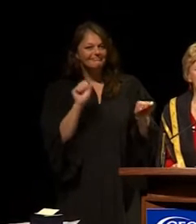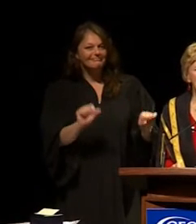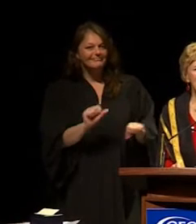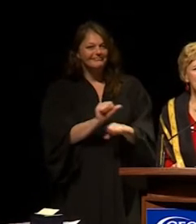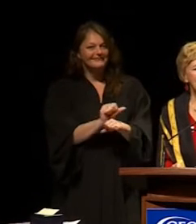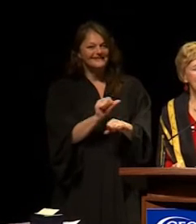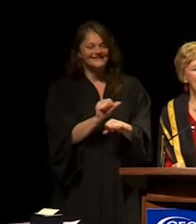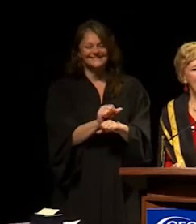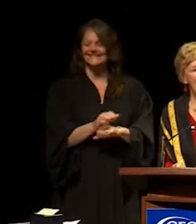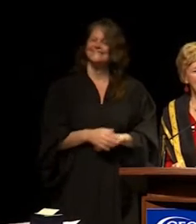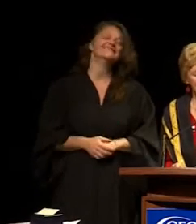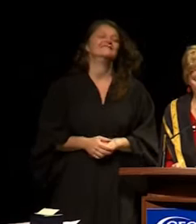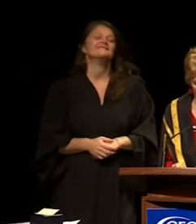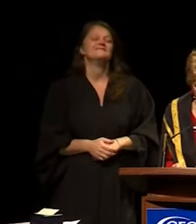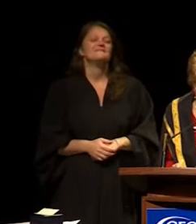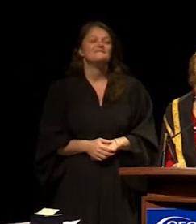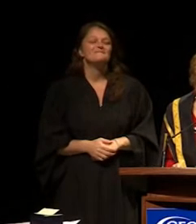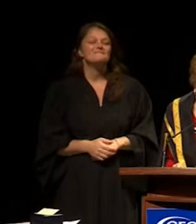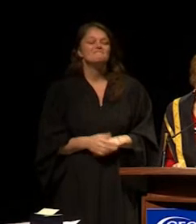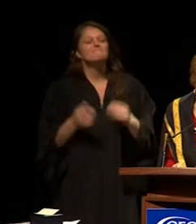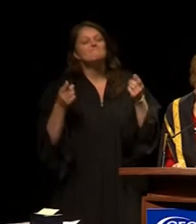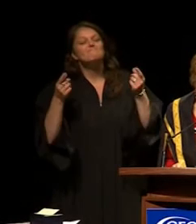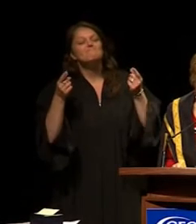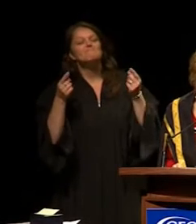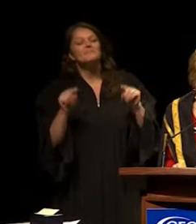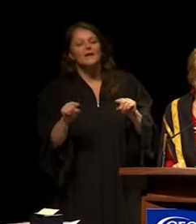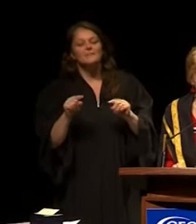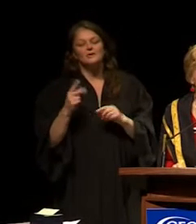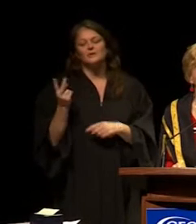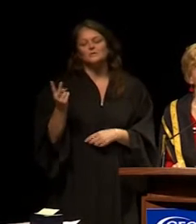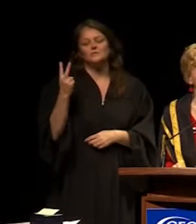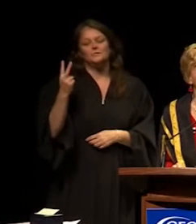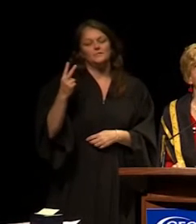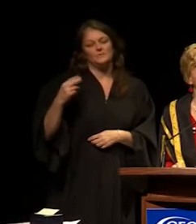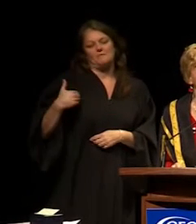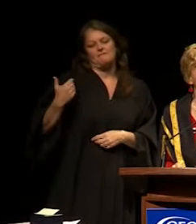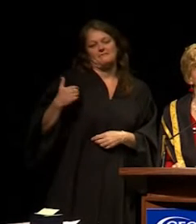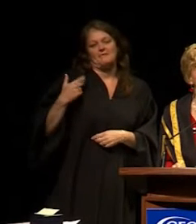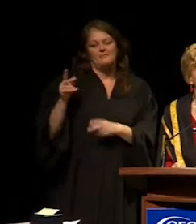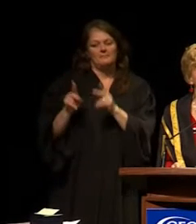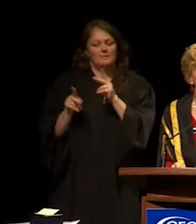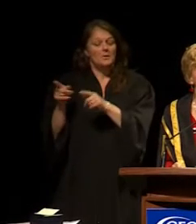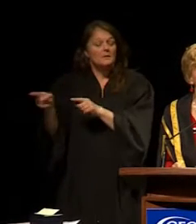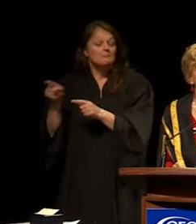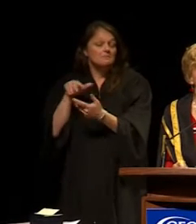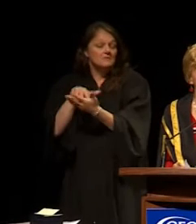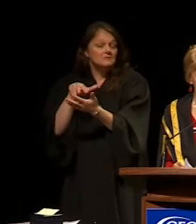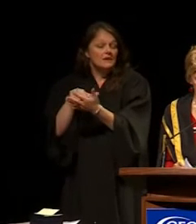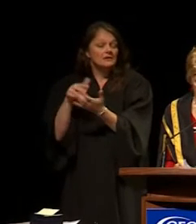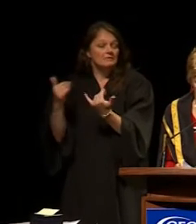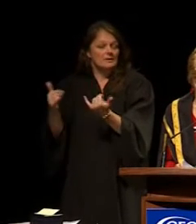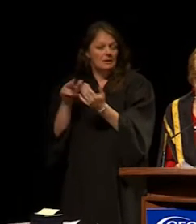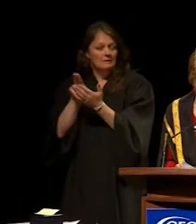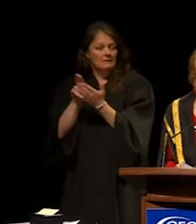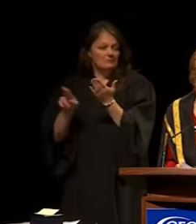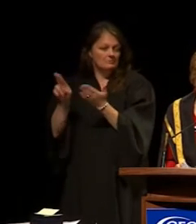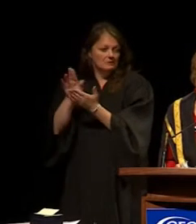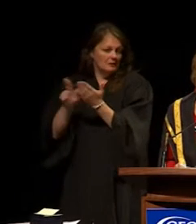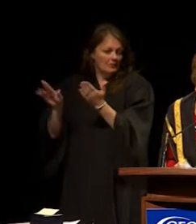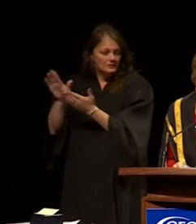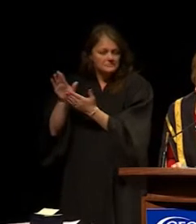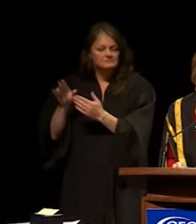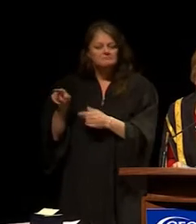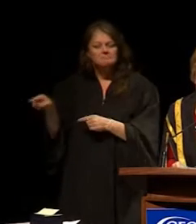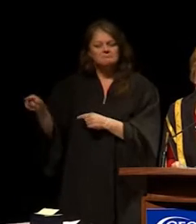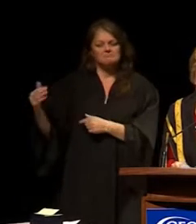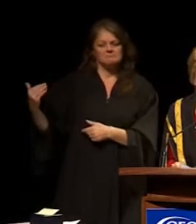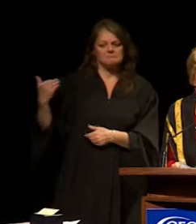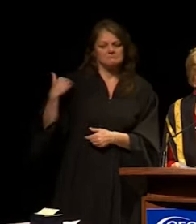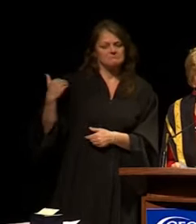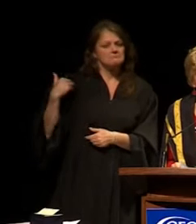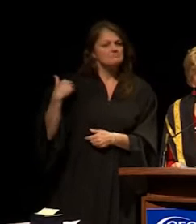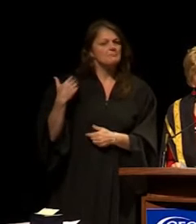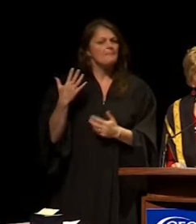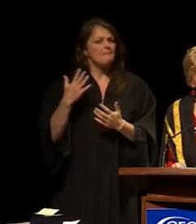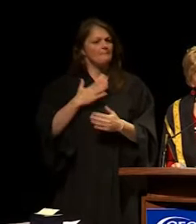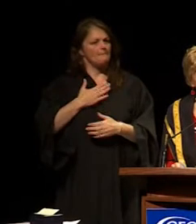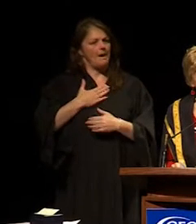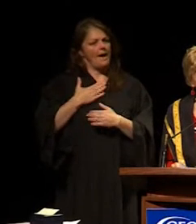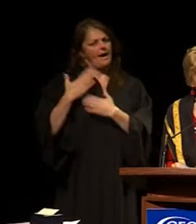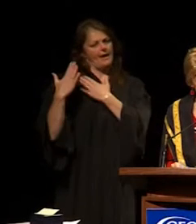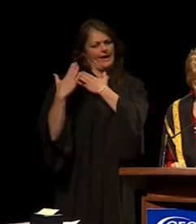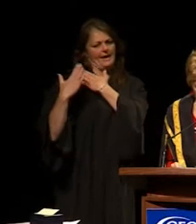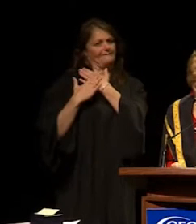I was recently asked by two young people who are currently in post-secondary education on how to